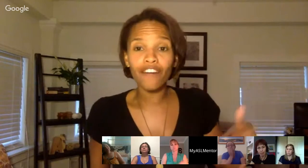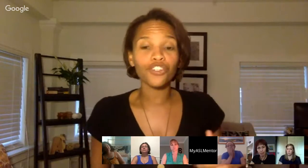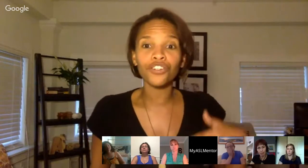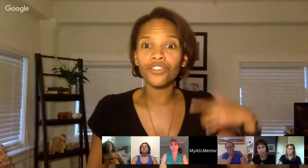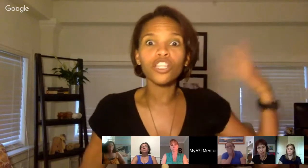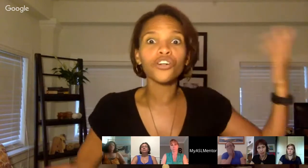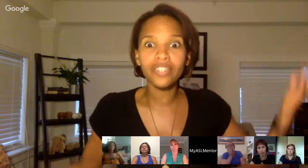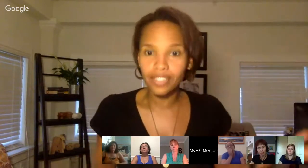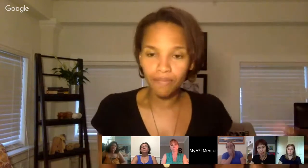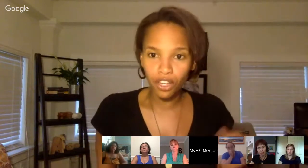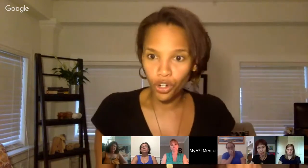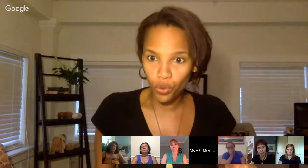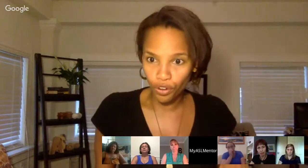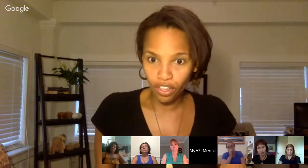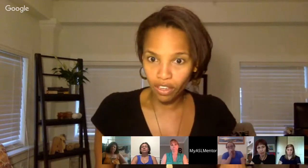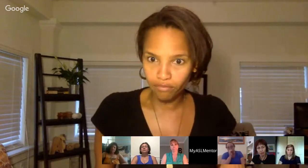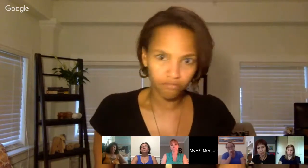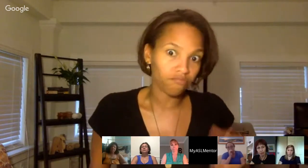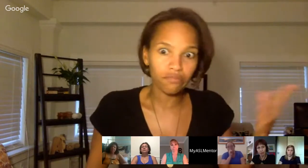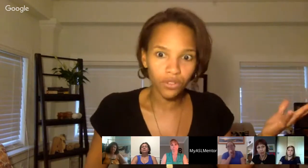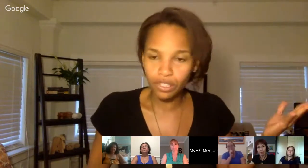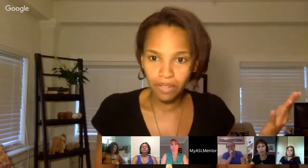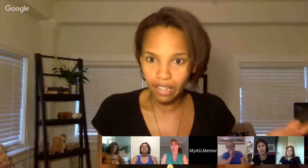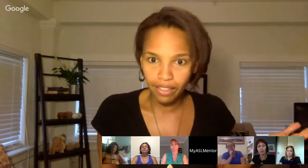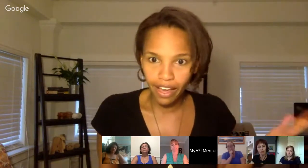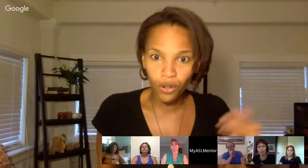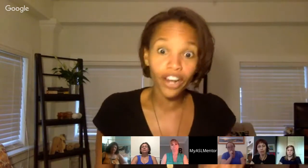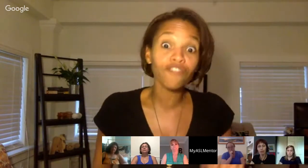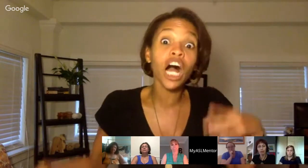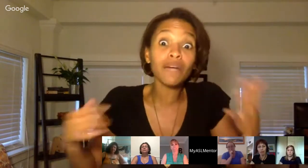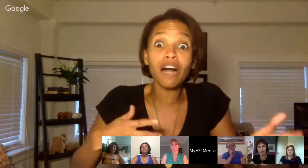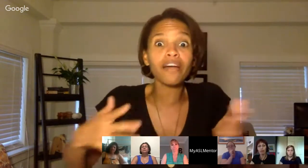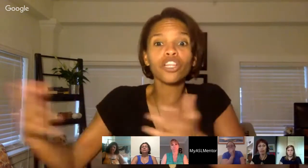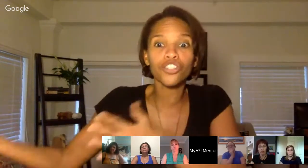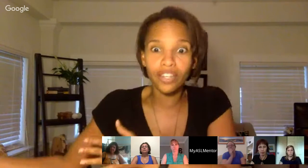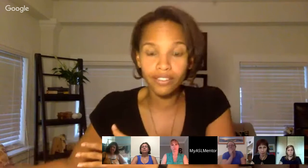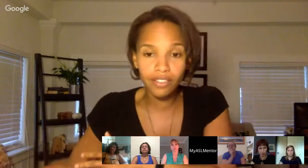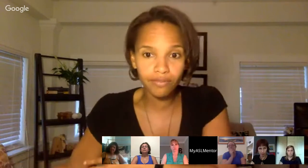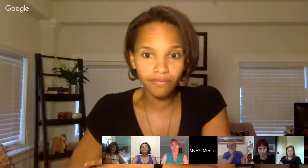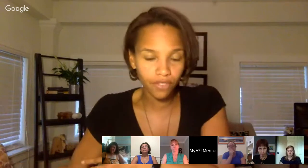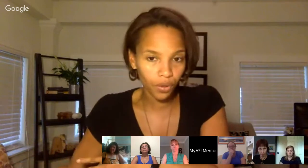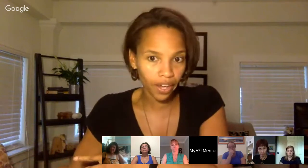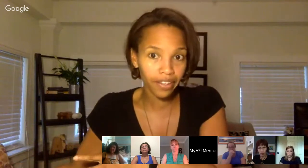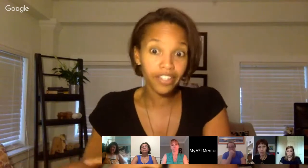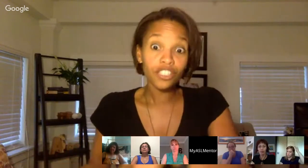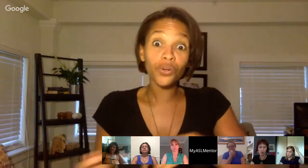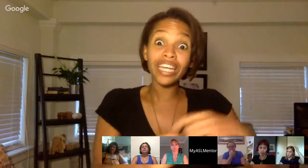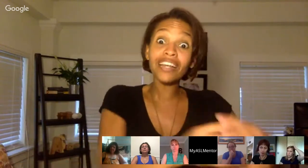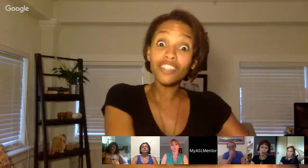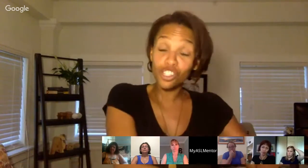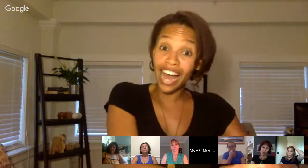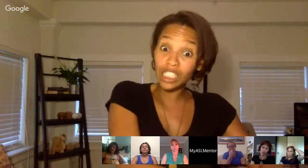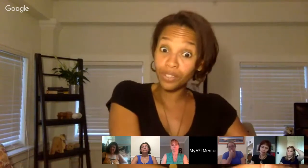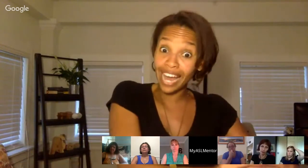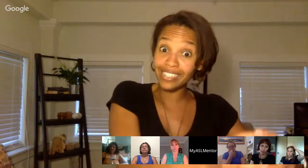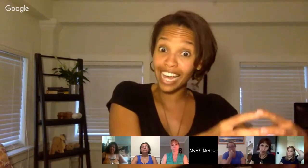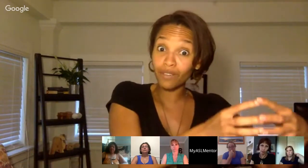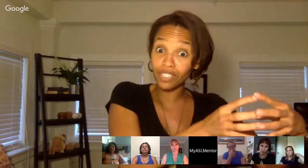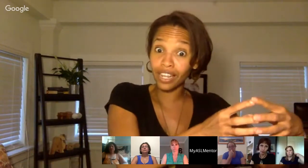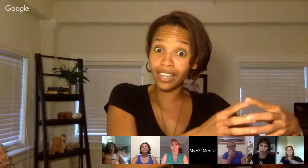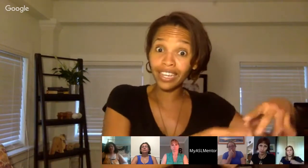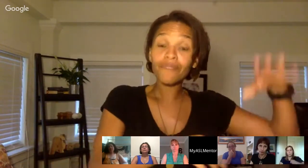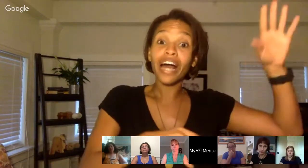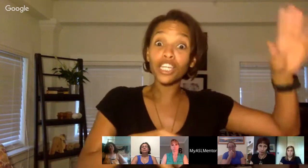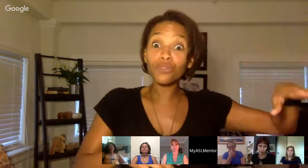vlog after learning something noteworthy, something like that, or I'd vlog about my learnings, okay? So in English, that's what that